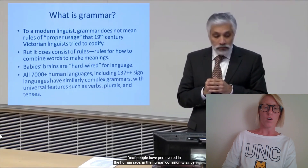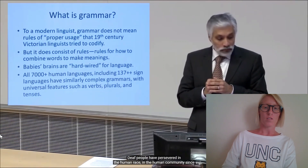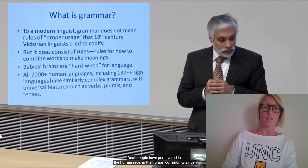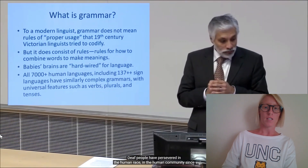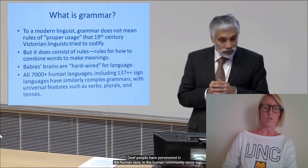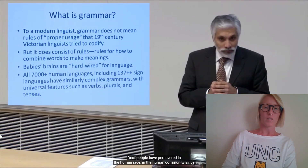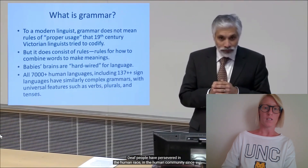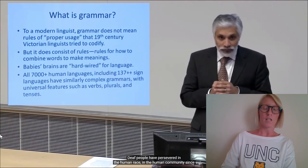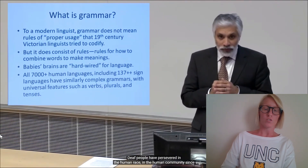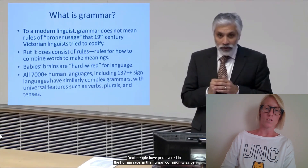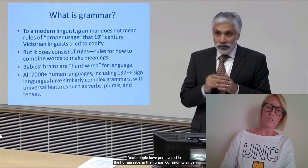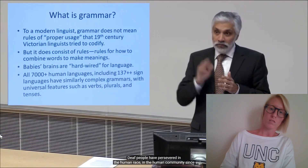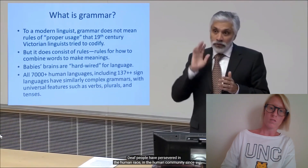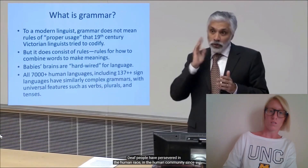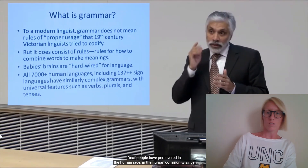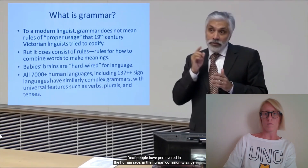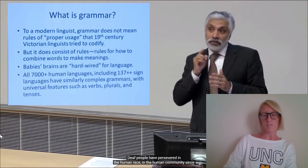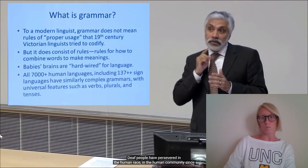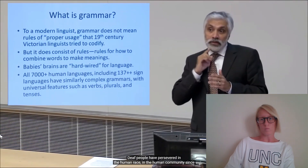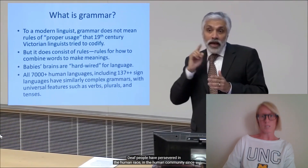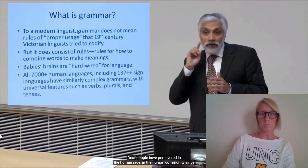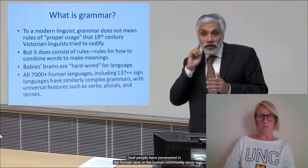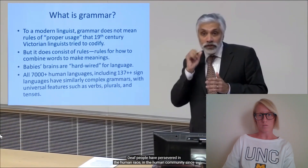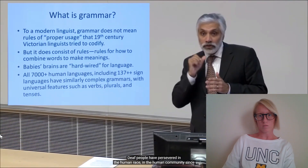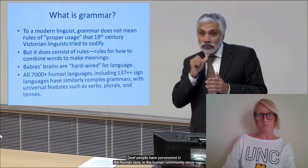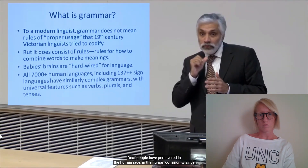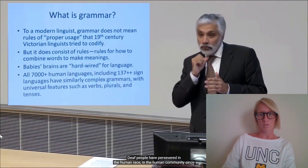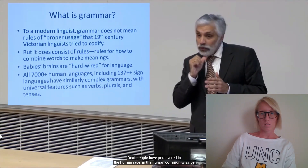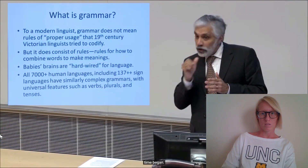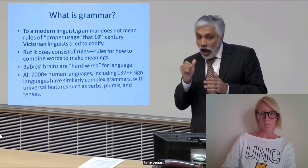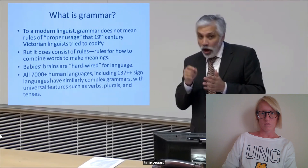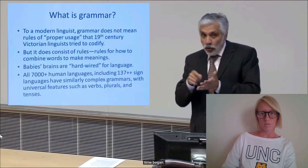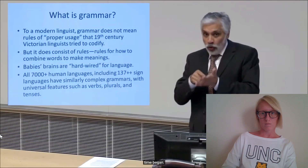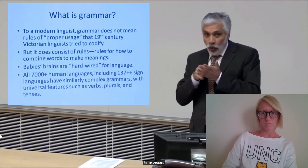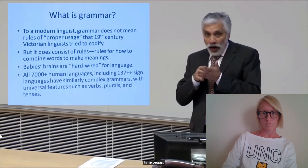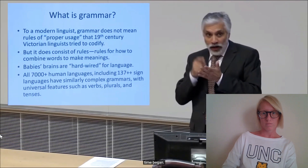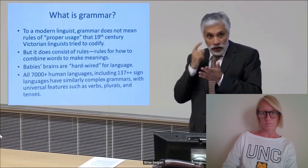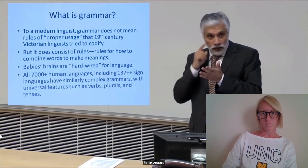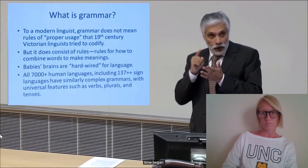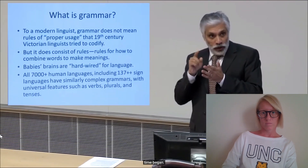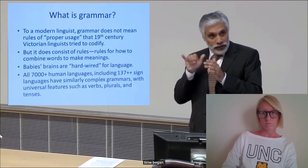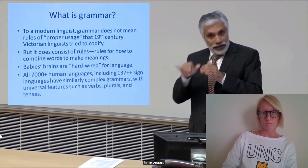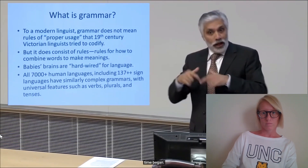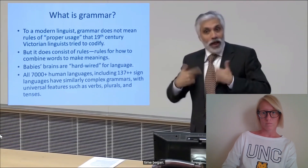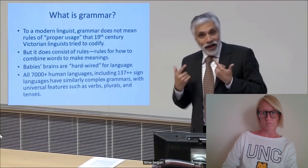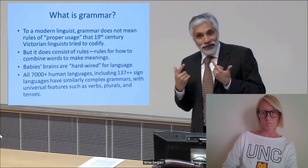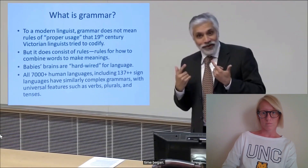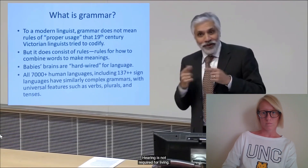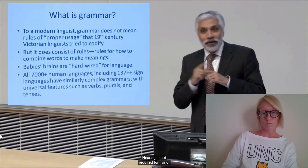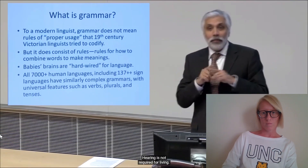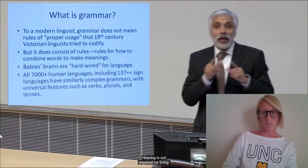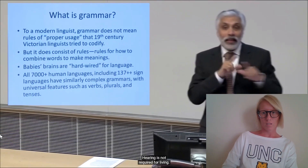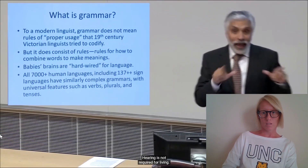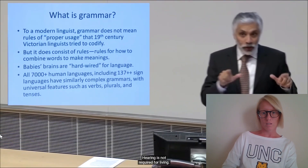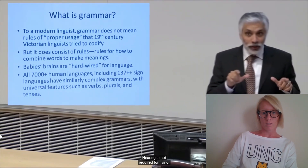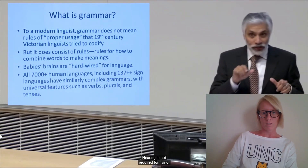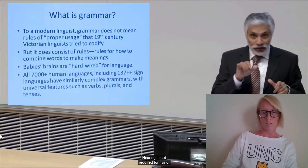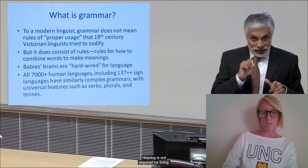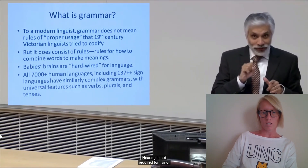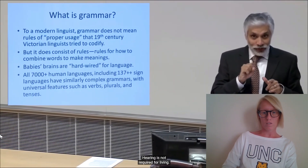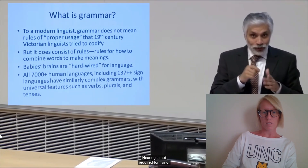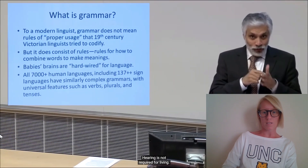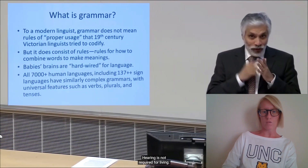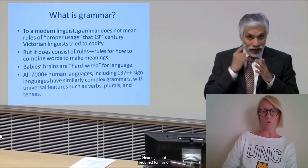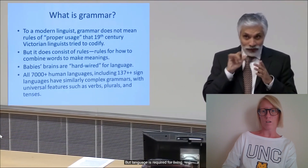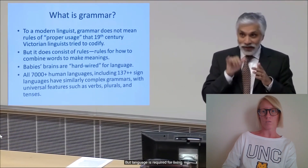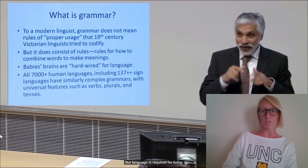have persevered in the human race, in the human community, since time began. Hearing is not required for